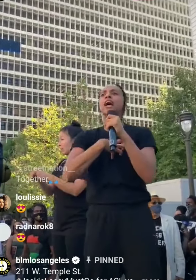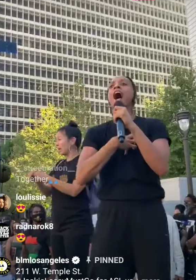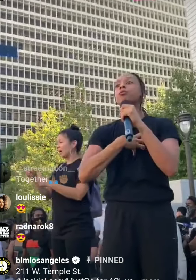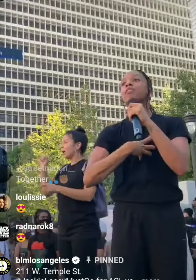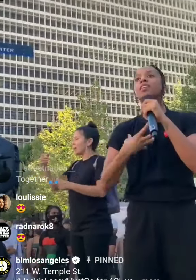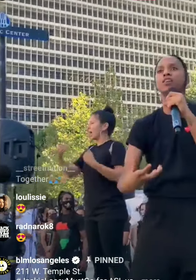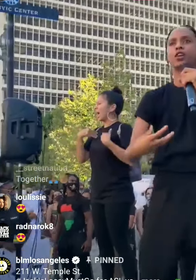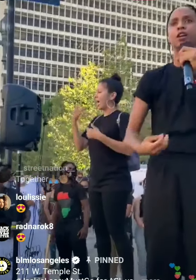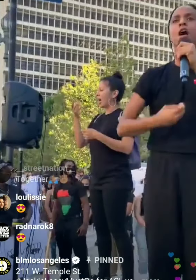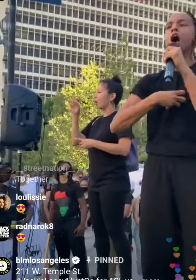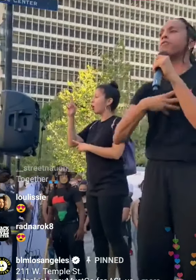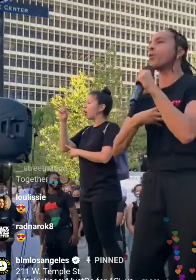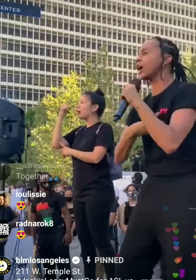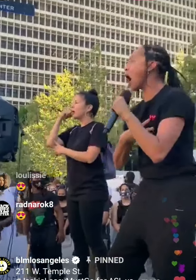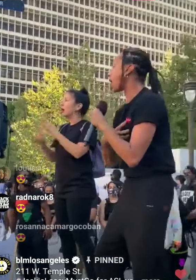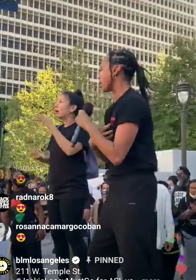be gone tomorrow, because